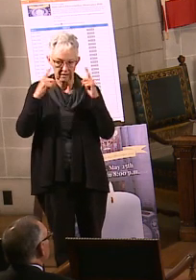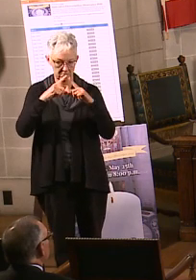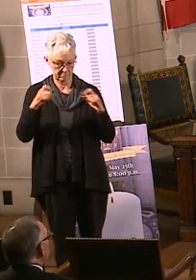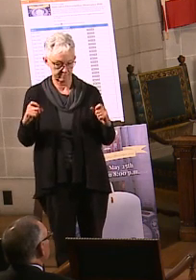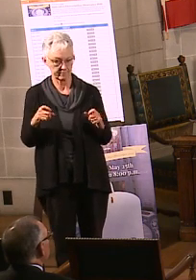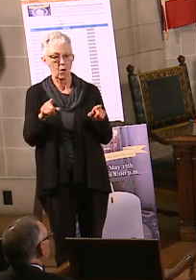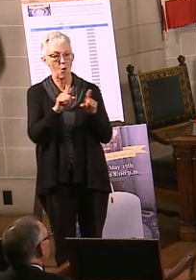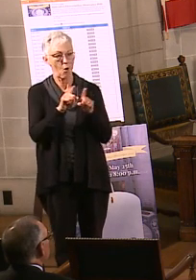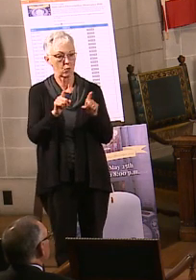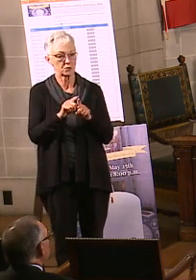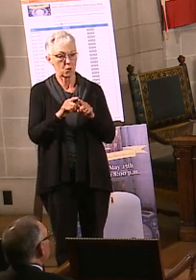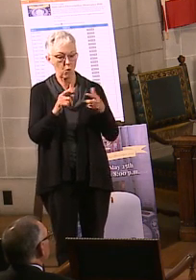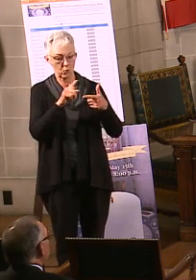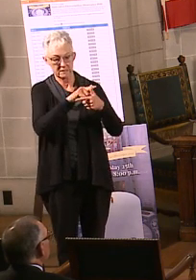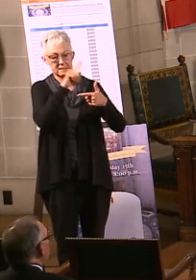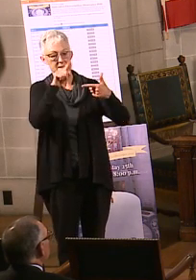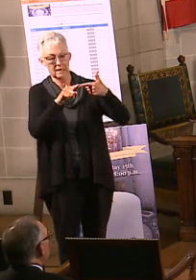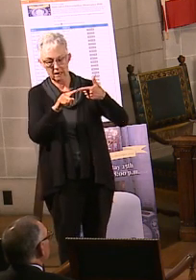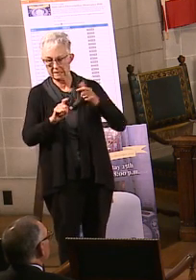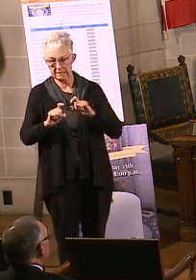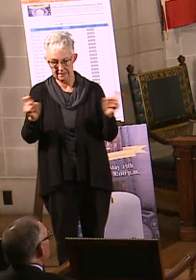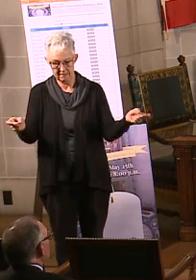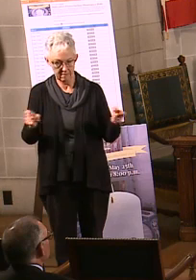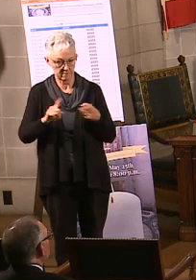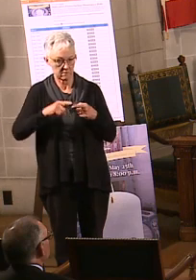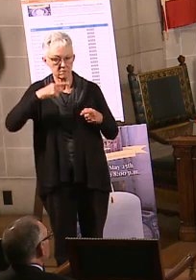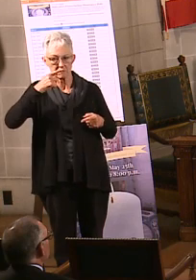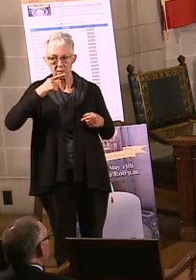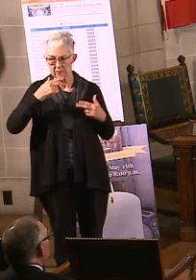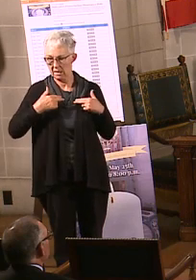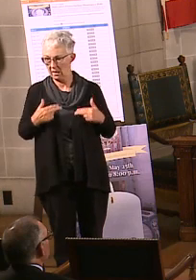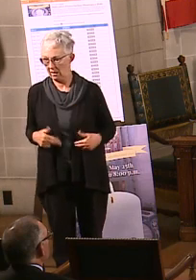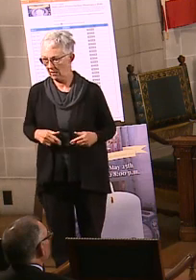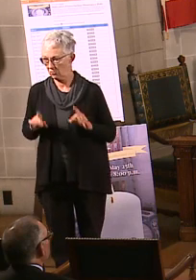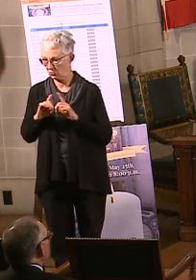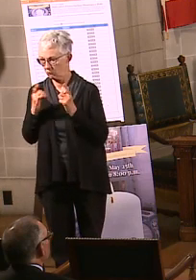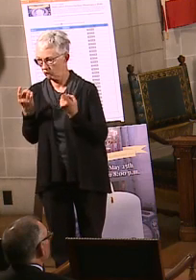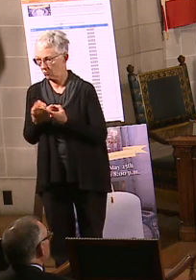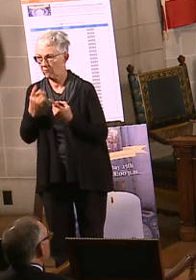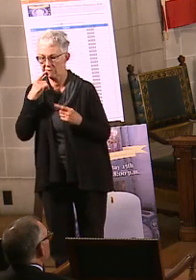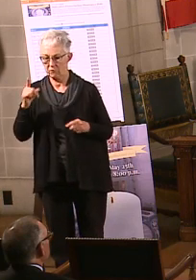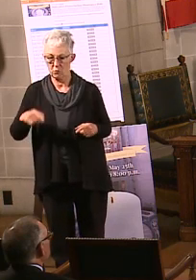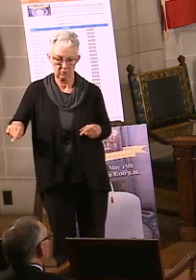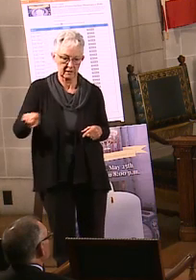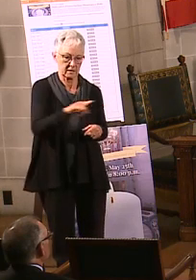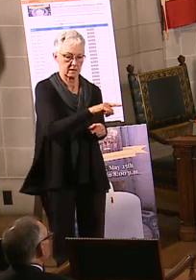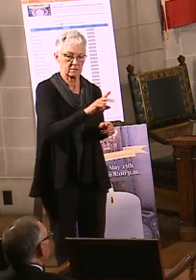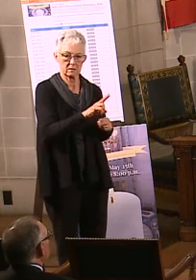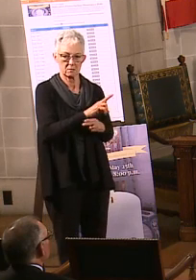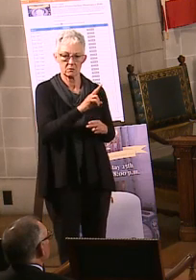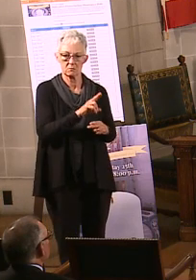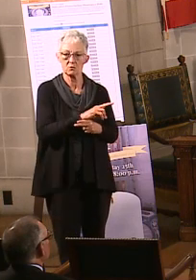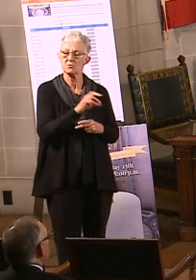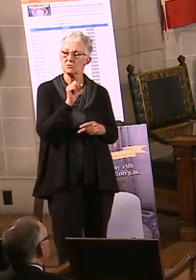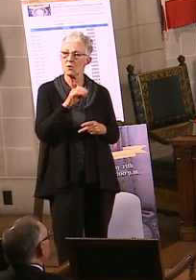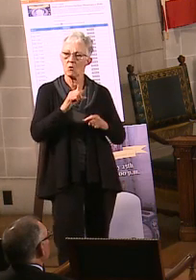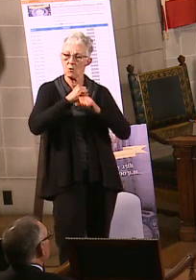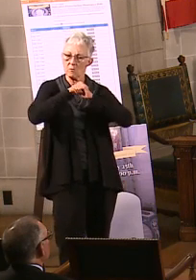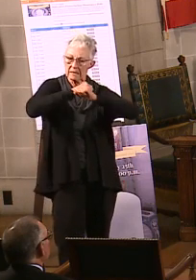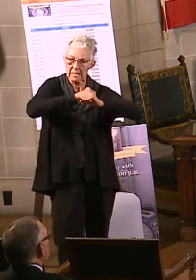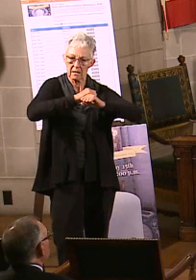public health departments for their use. So anything that's going to be along the lines of that healthcare, protecting people first,